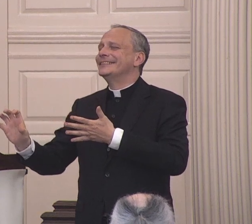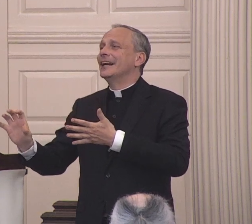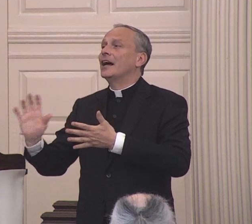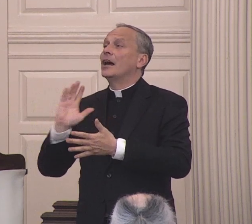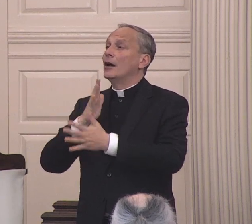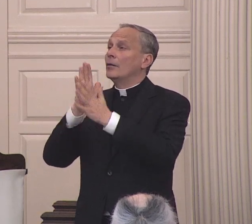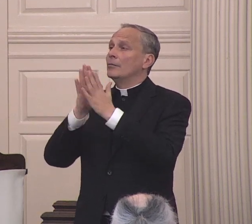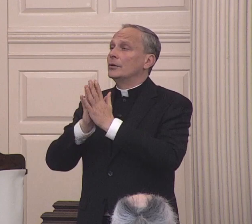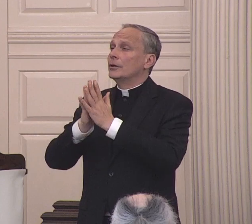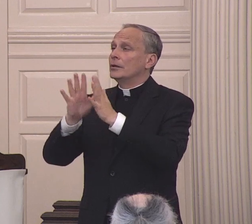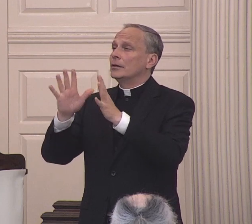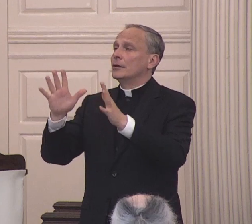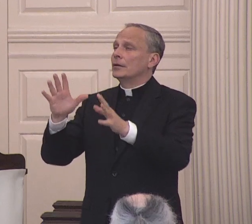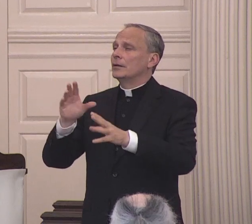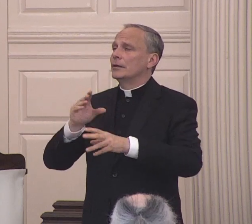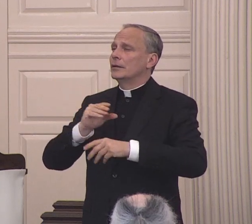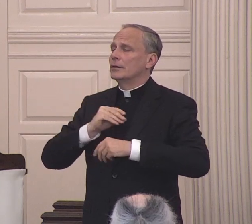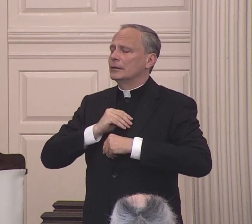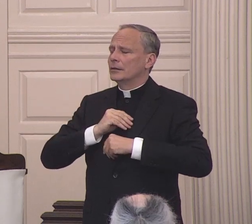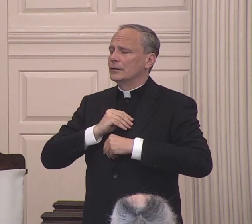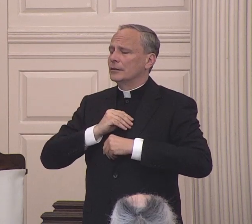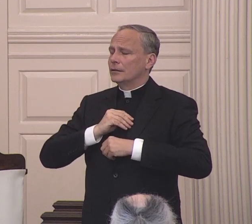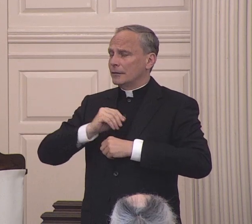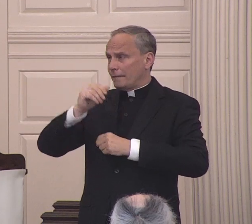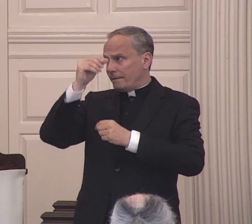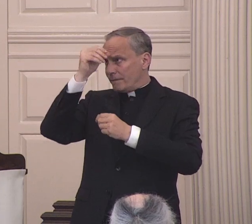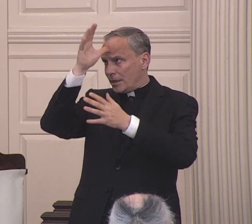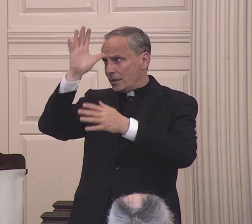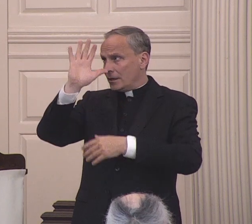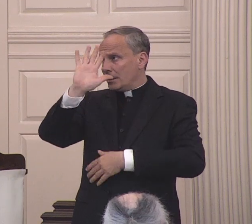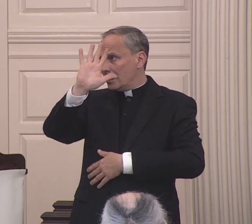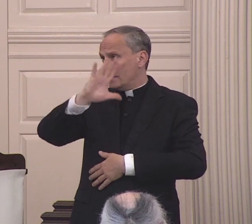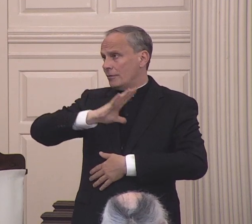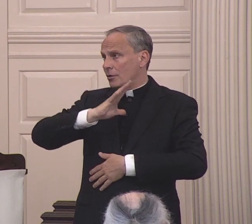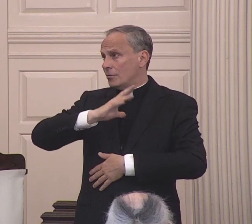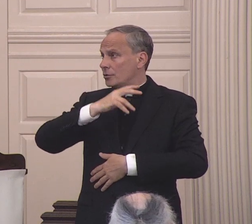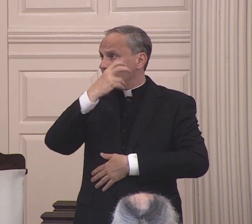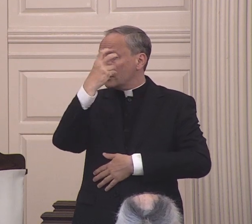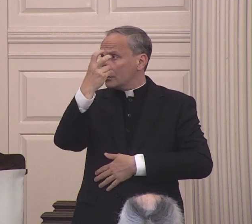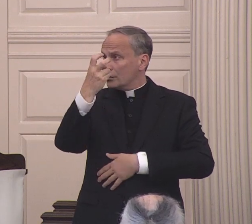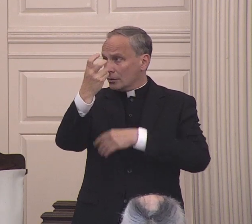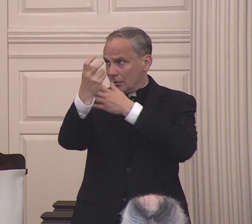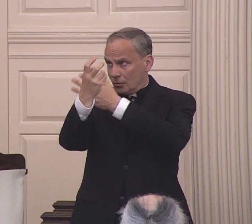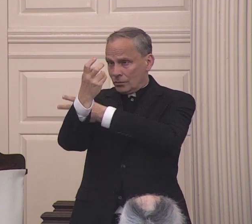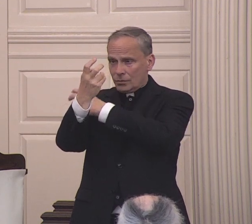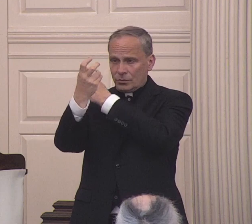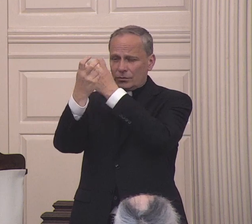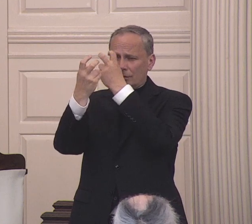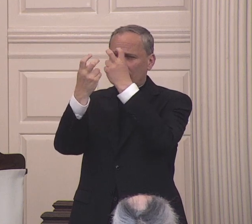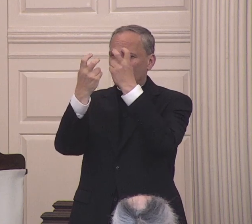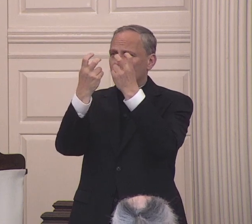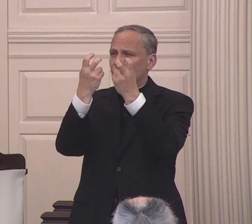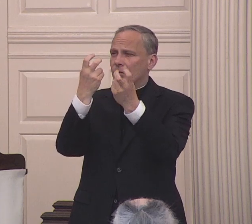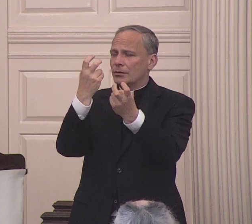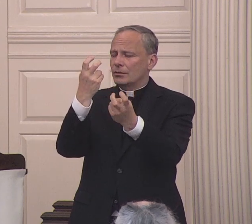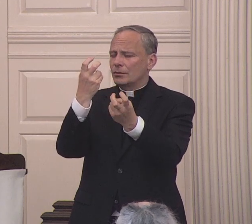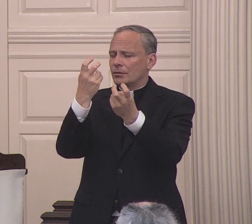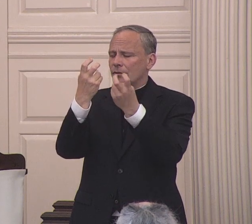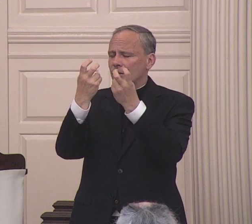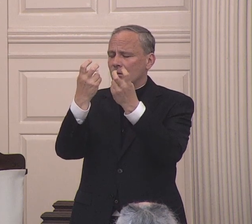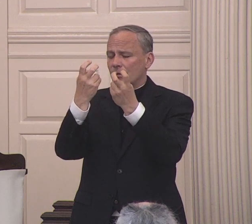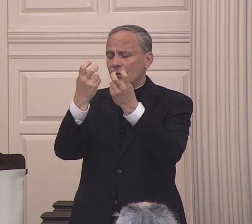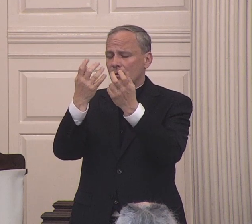world. Receive our prayer. You are seated at the right hand of